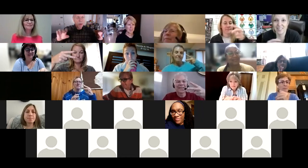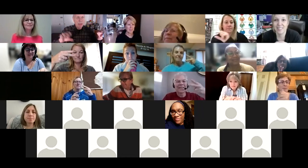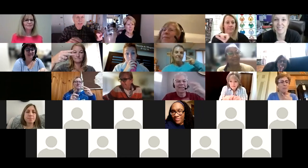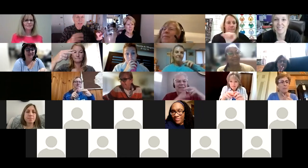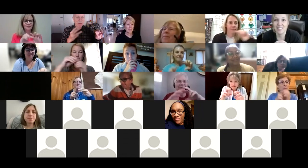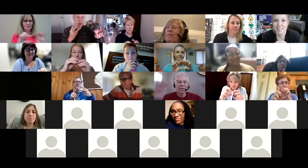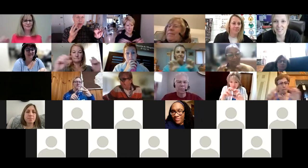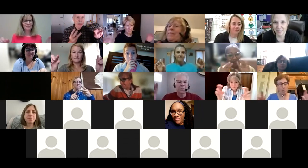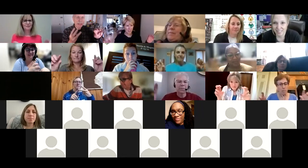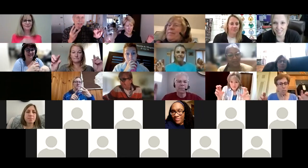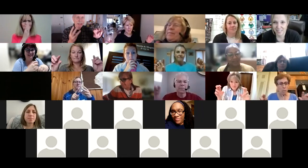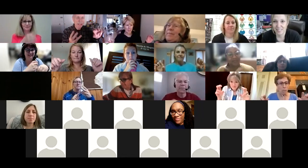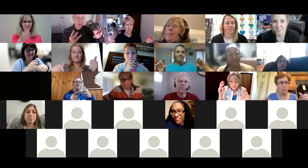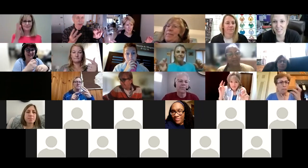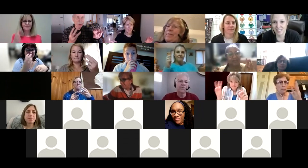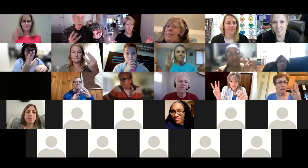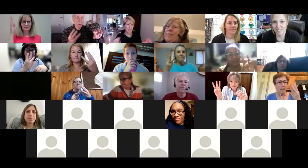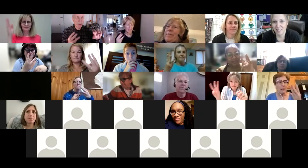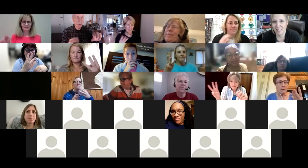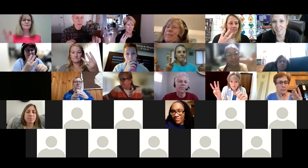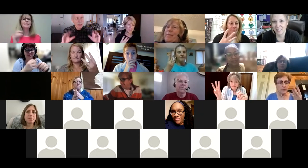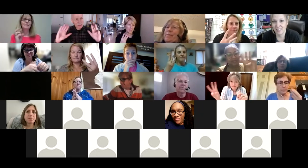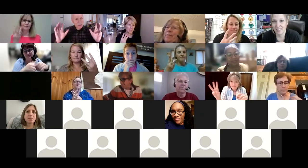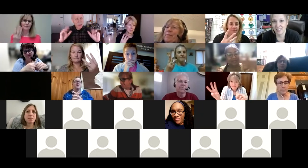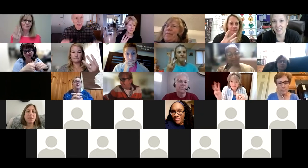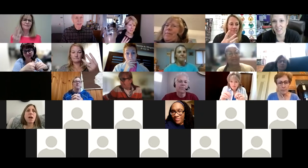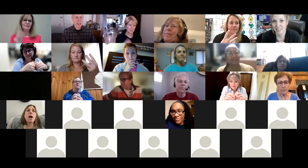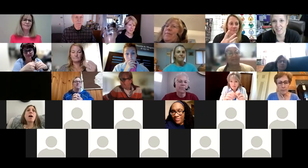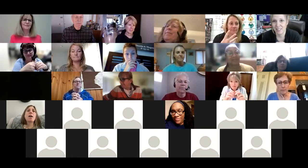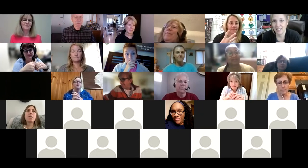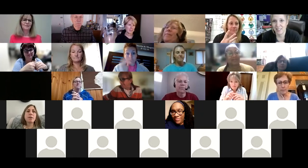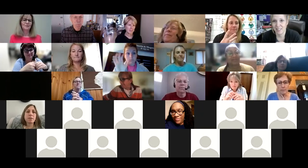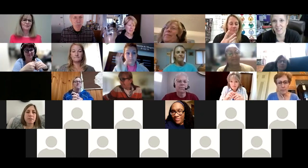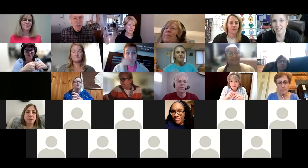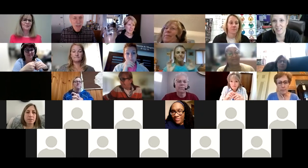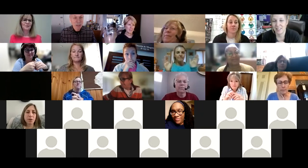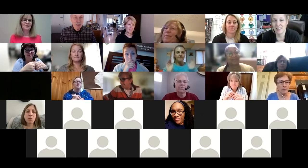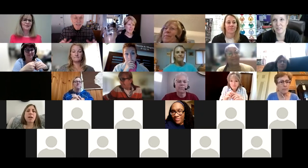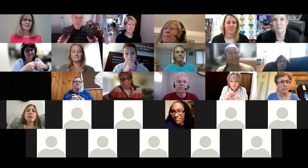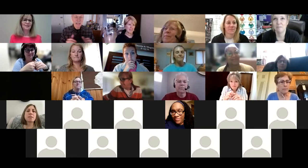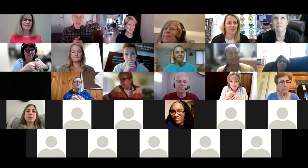whammy gives three different superheroes. Let's do that again. Let's say...